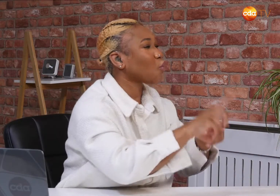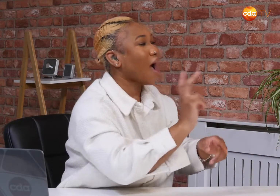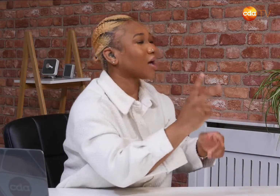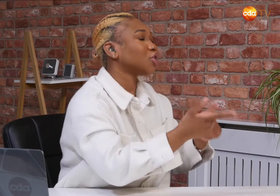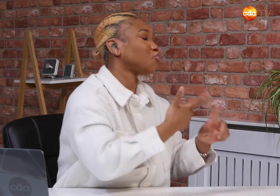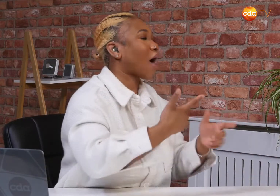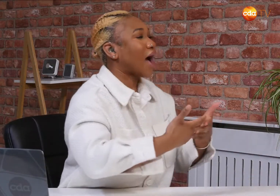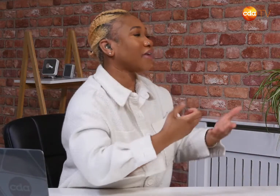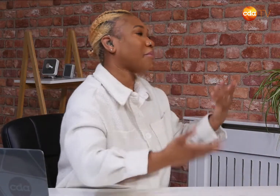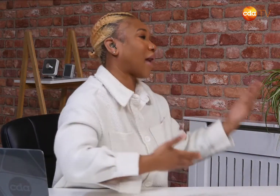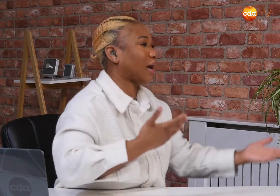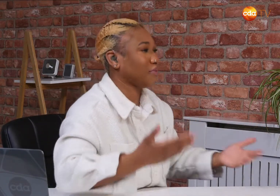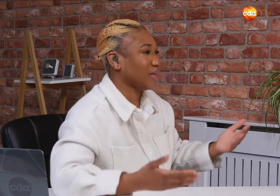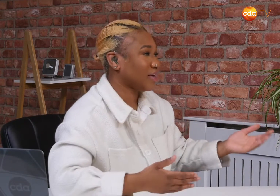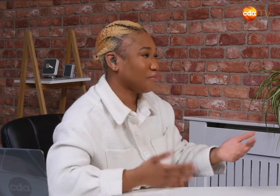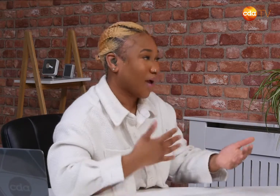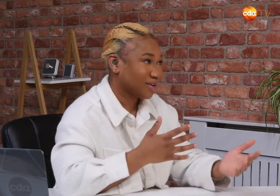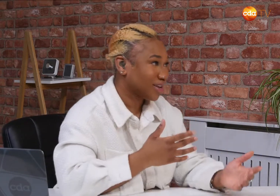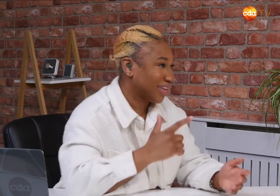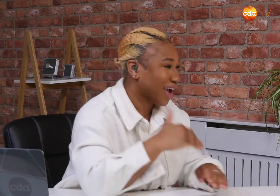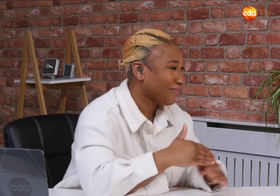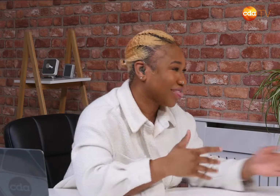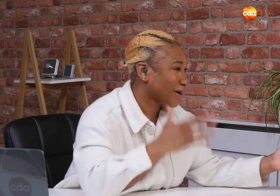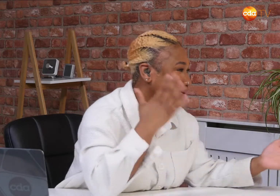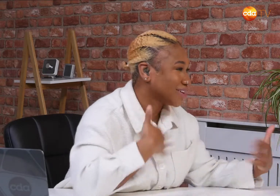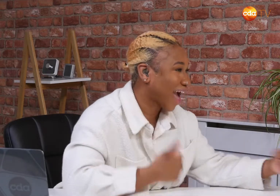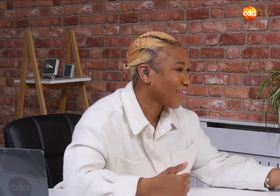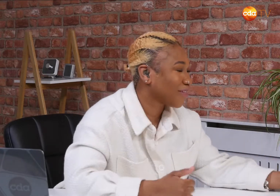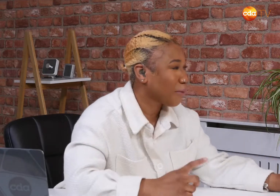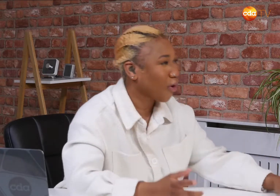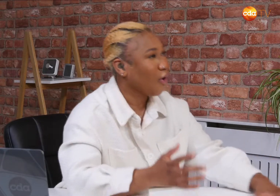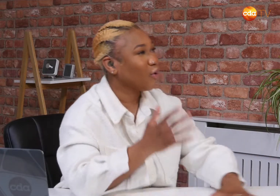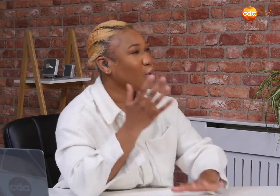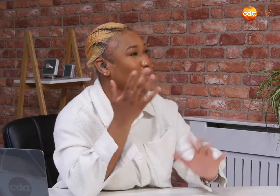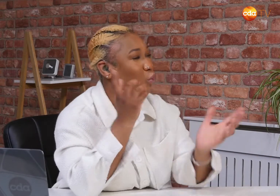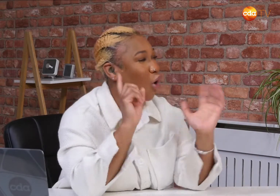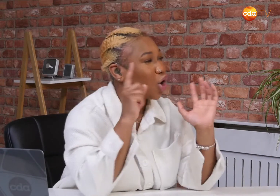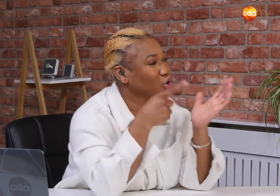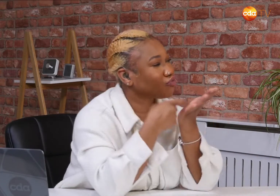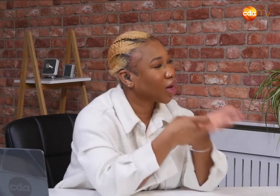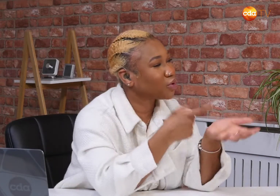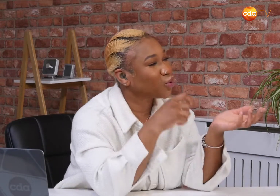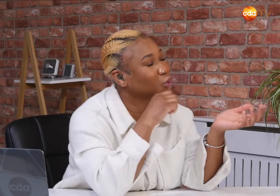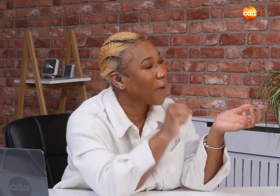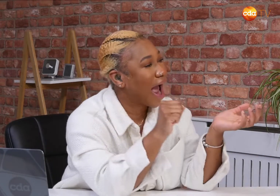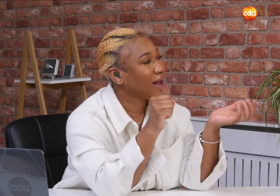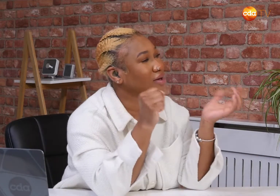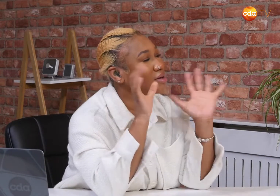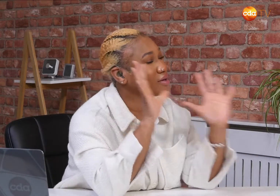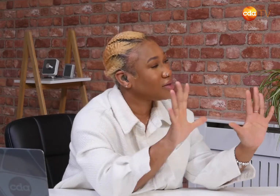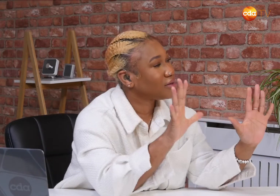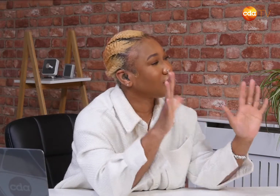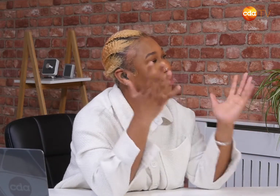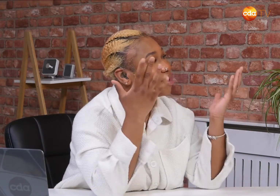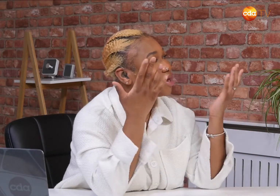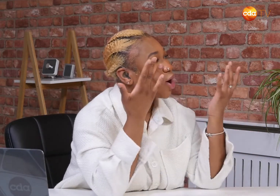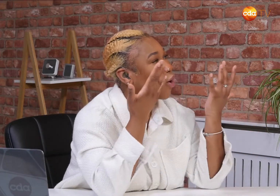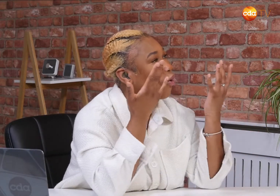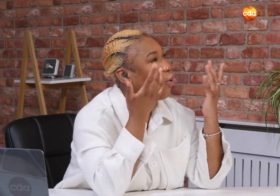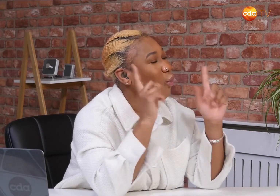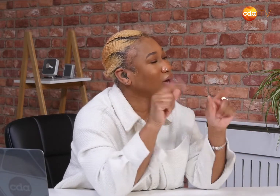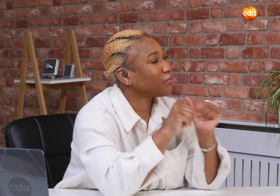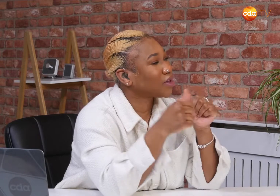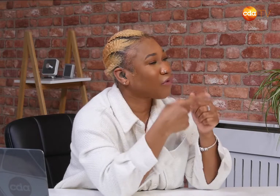their partners are going through. You know, maybe their partners are kind of saying, don't worry, we'll go for it again, we'll try again. So what could you